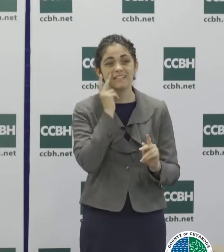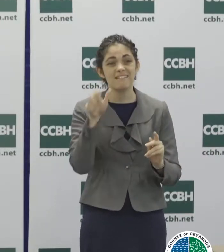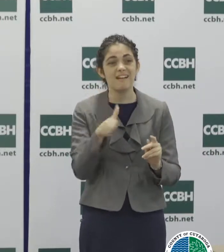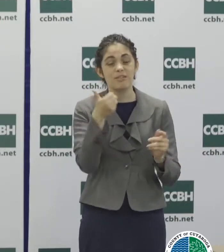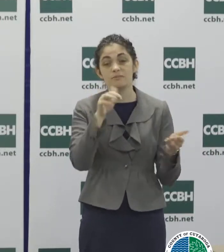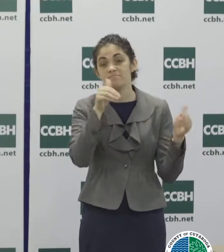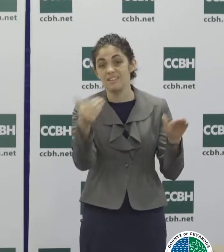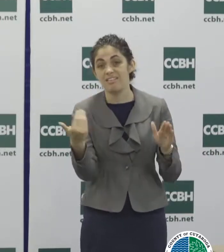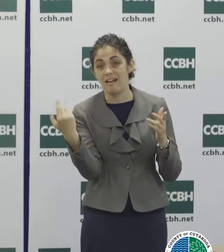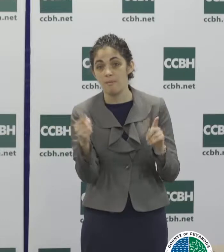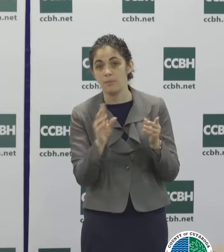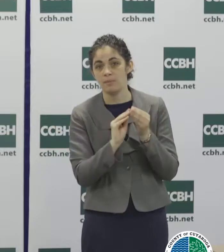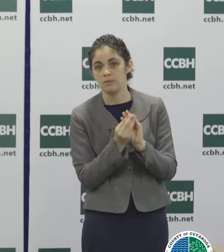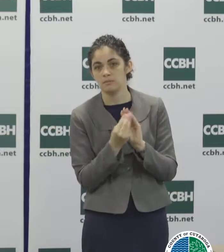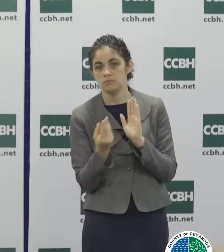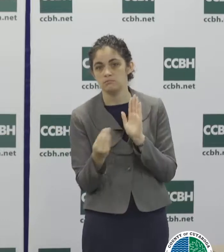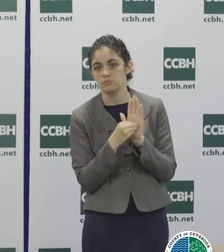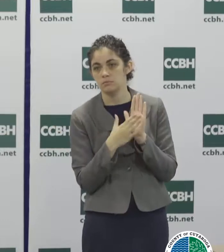death reported up there.